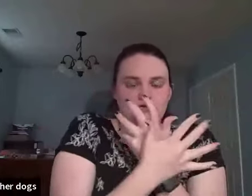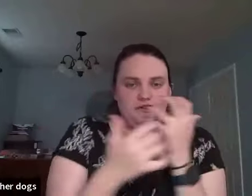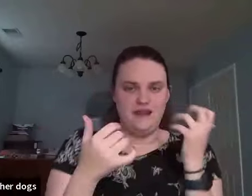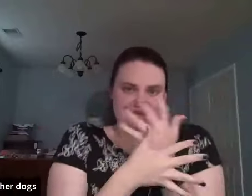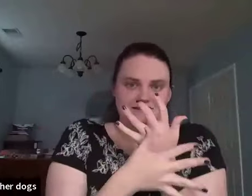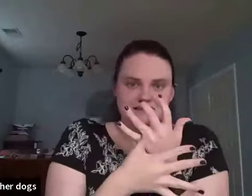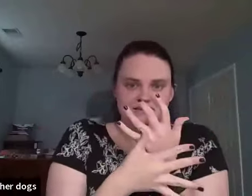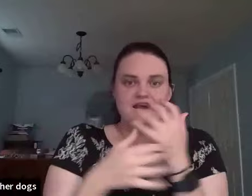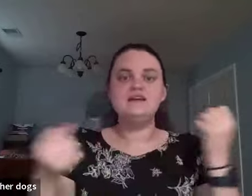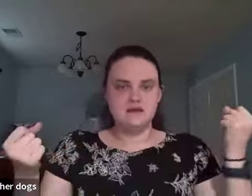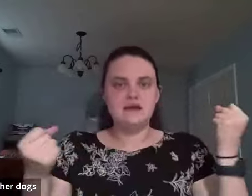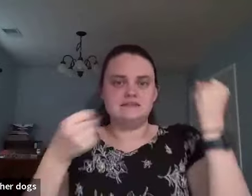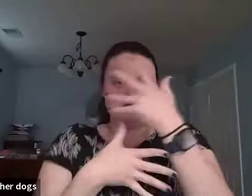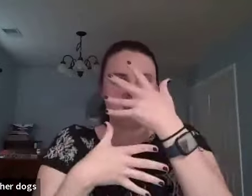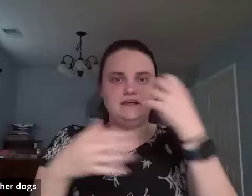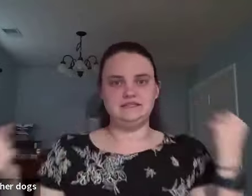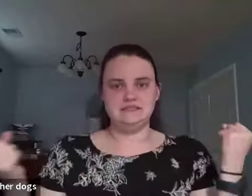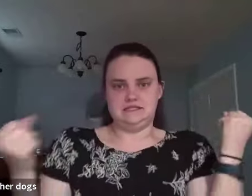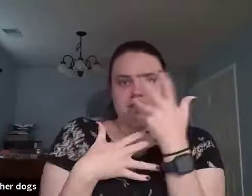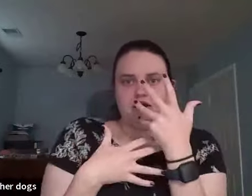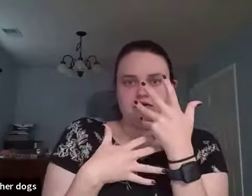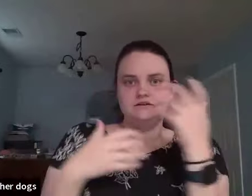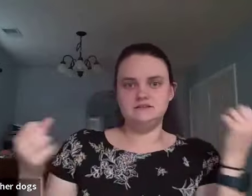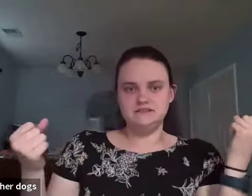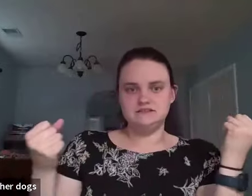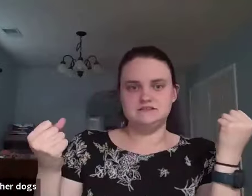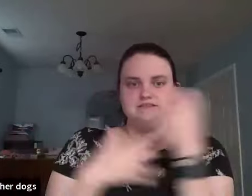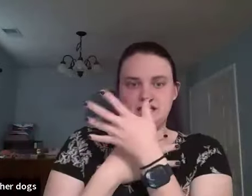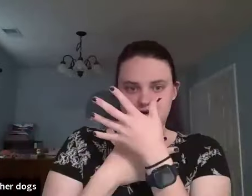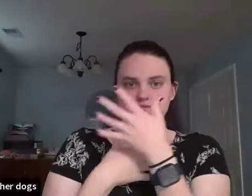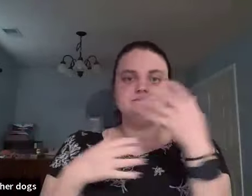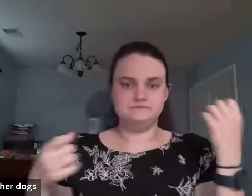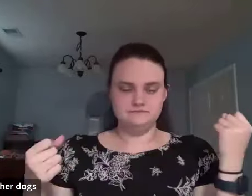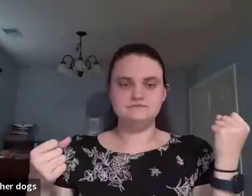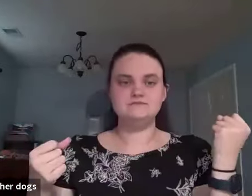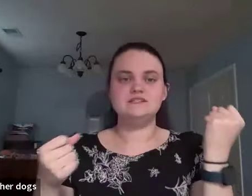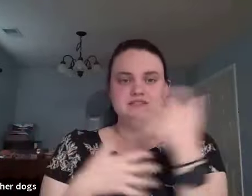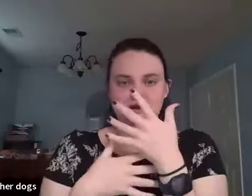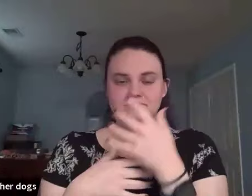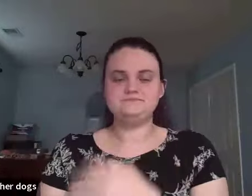curl their hands like that. It's that, like scared, scared, scared.